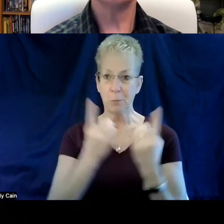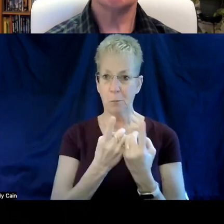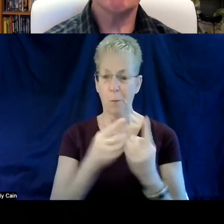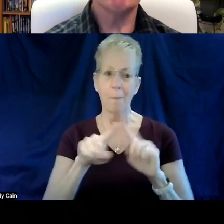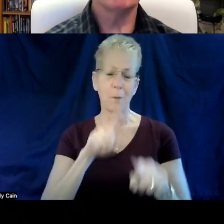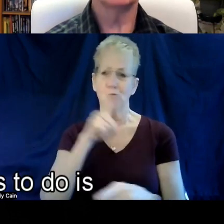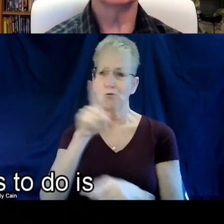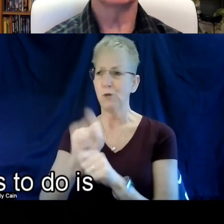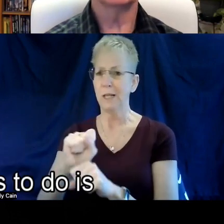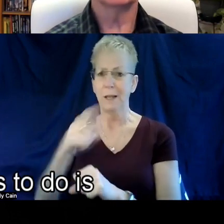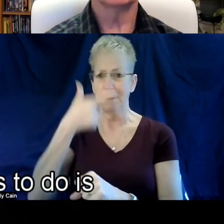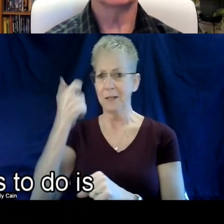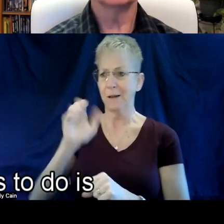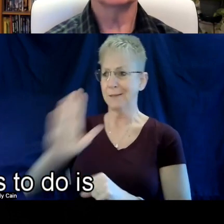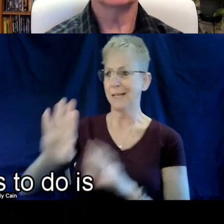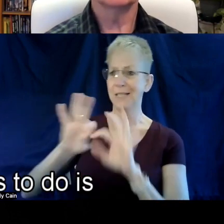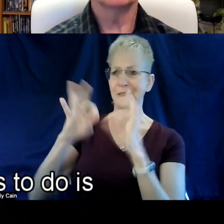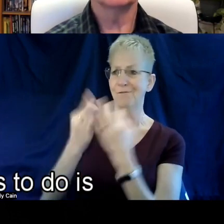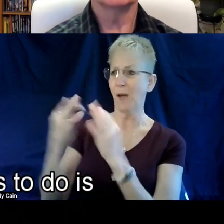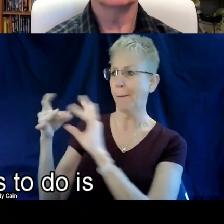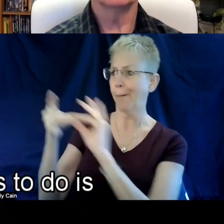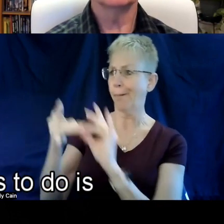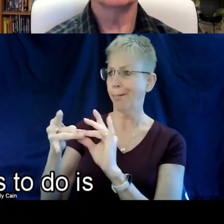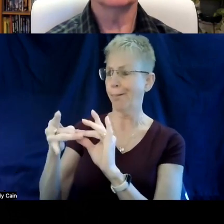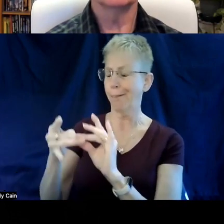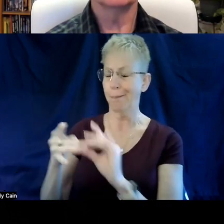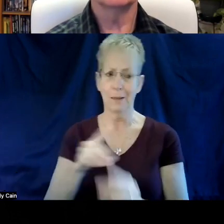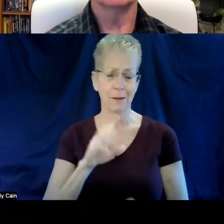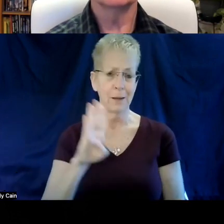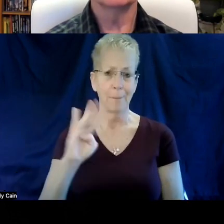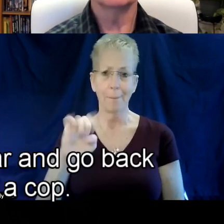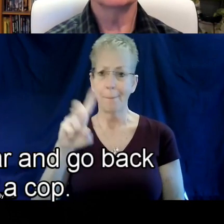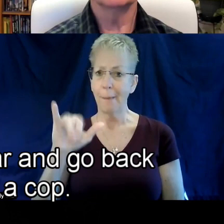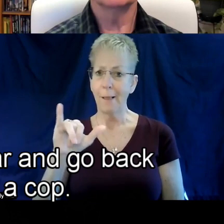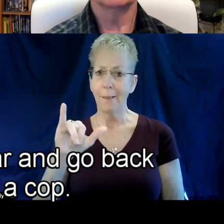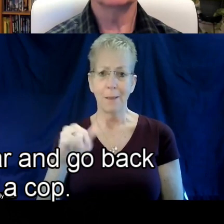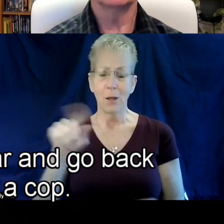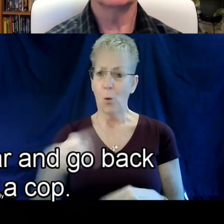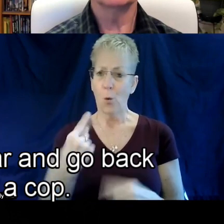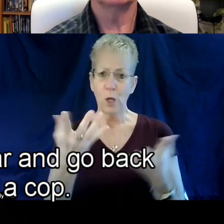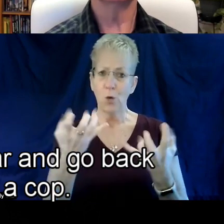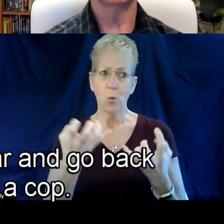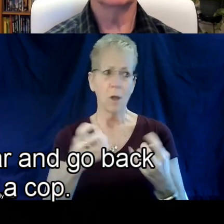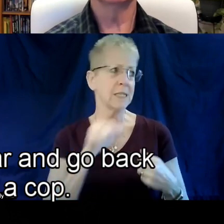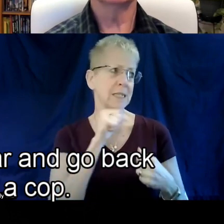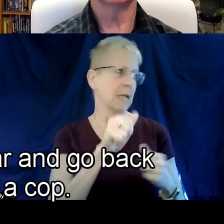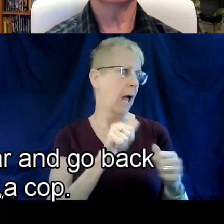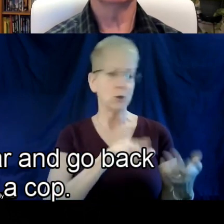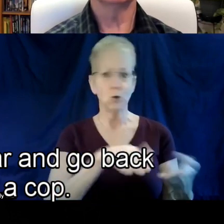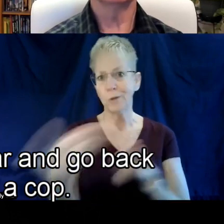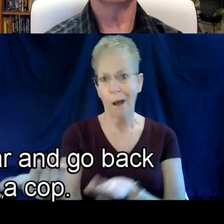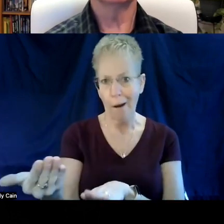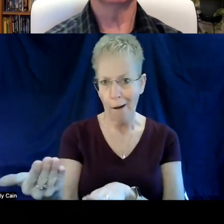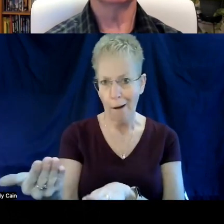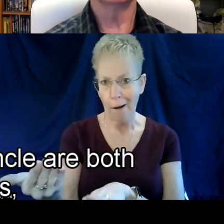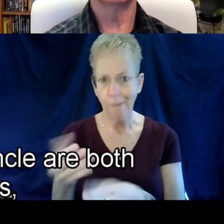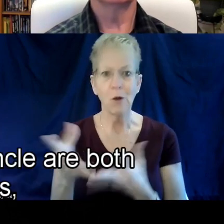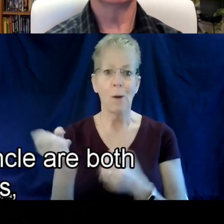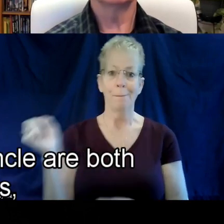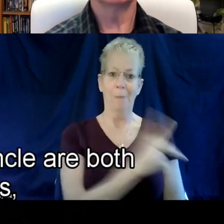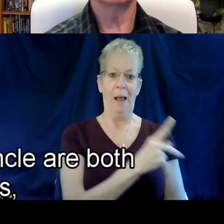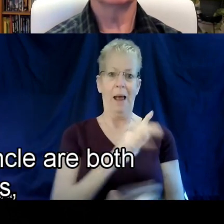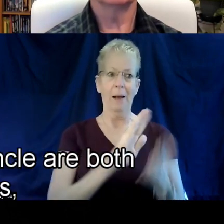connections. And all he wants to do is not get killed in the war and go back to being a cop.